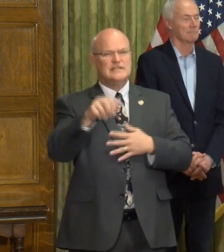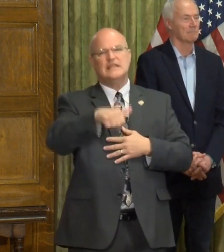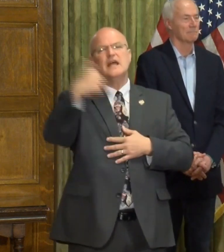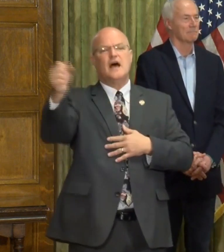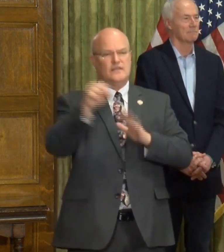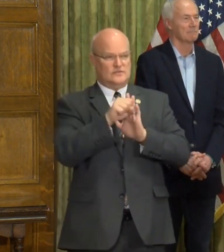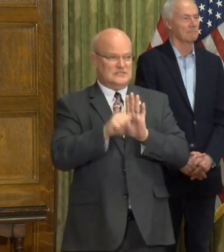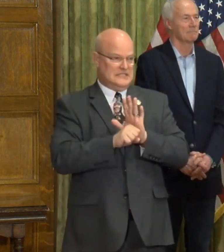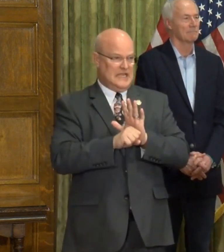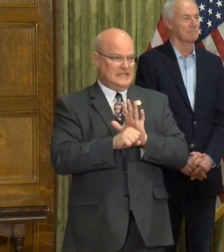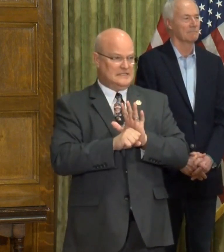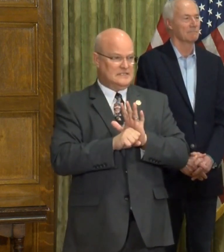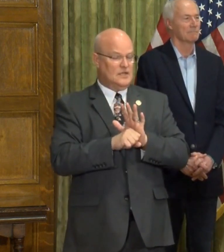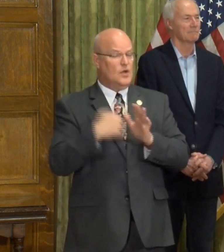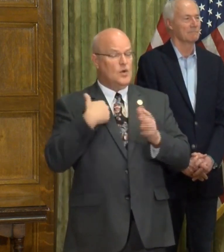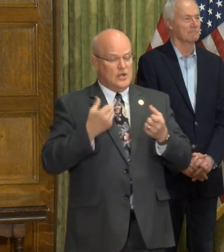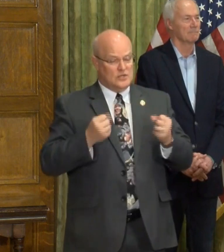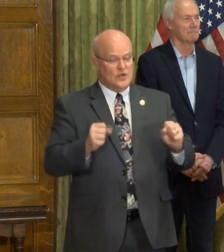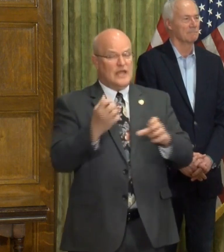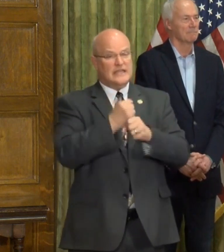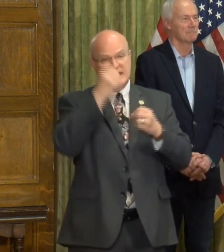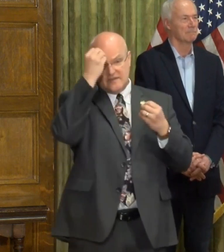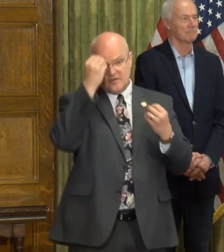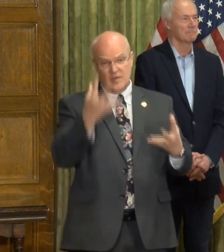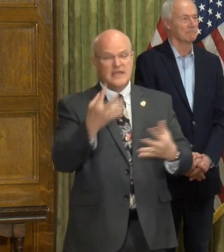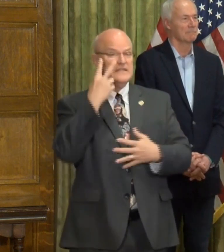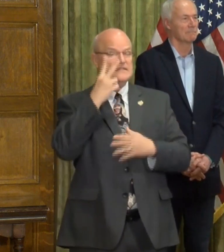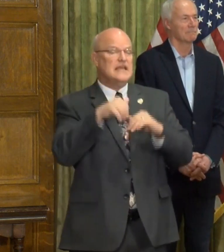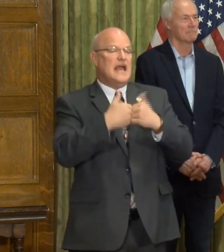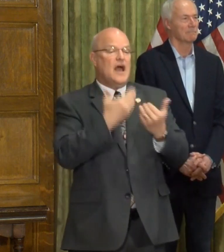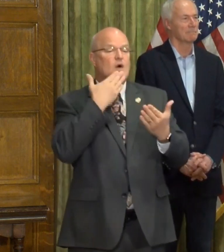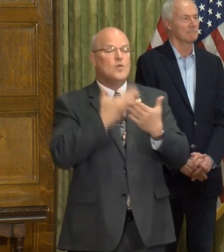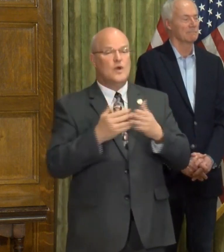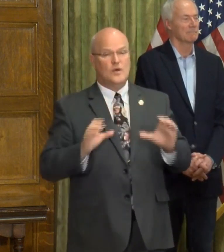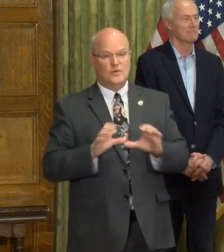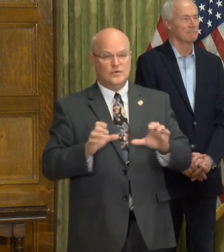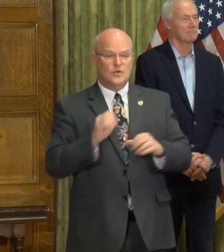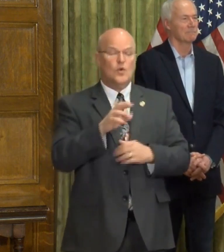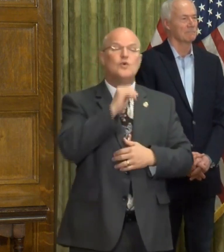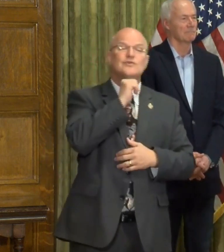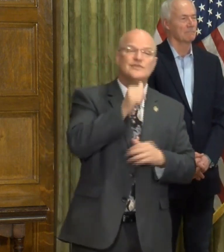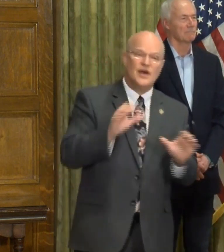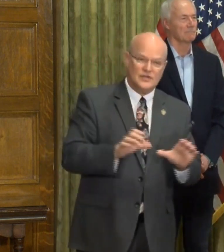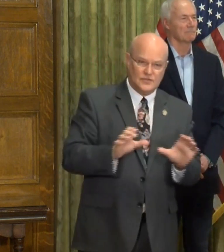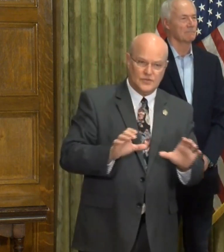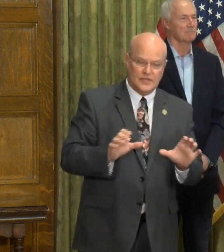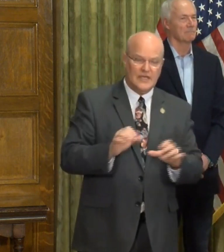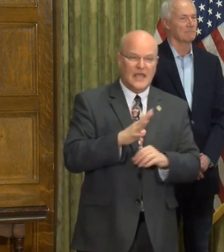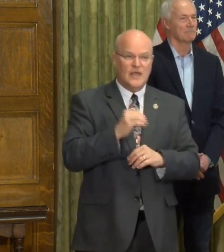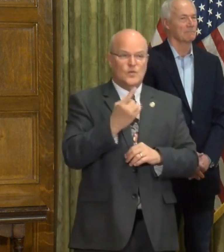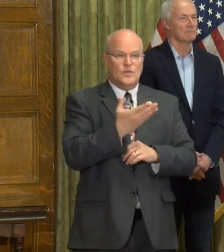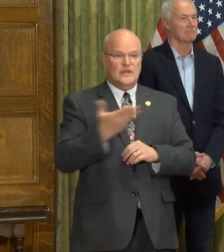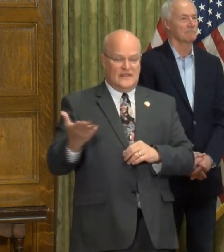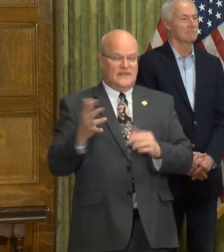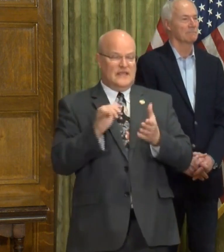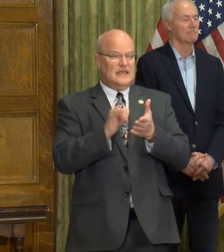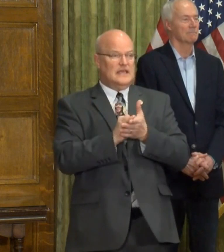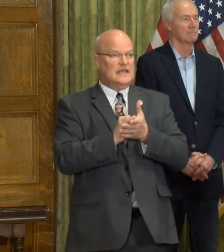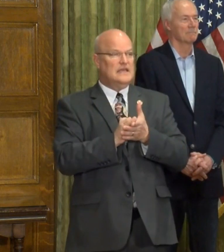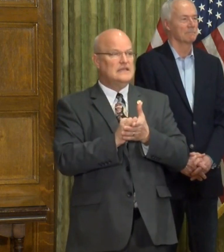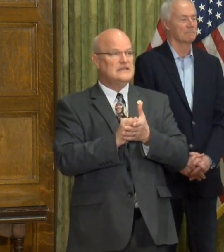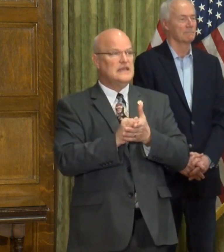nearly what you've seen in many other states. We're trying to get information just to see how well we're doing or not doing, and one